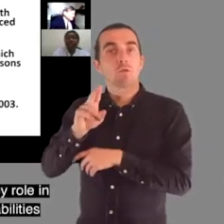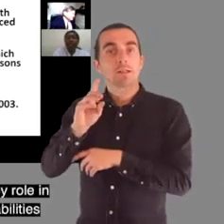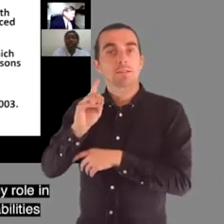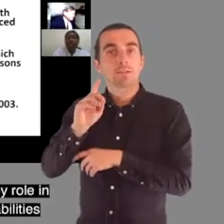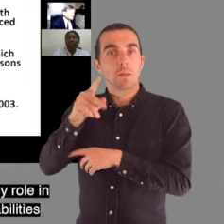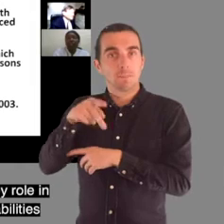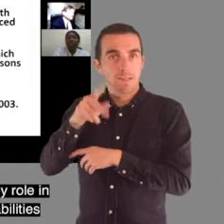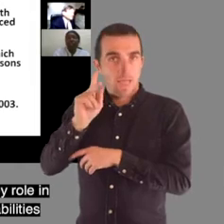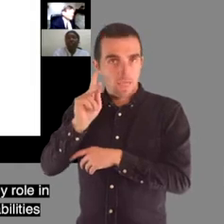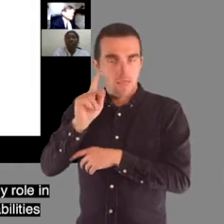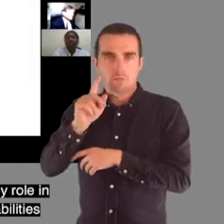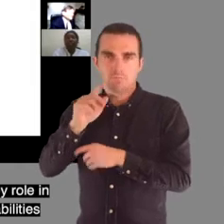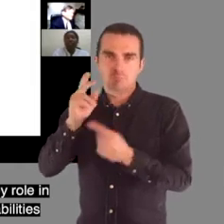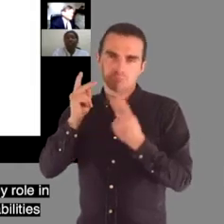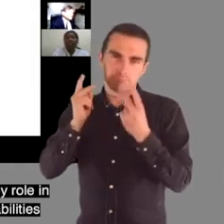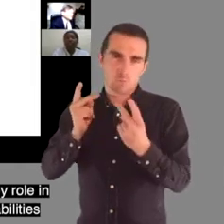level.